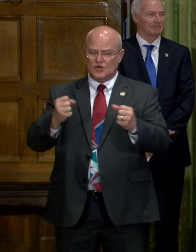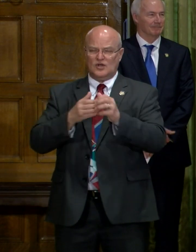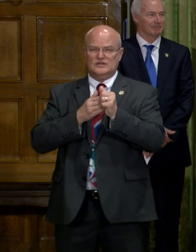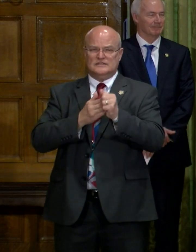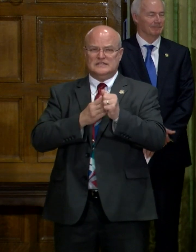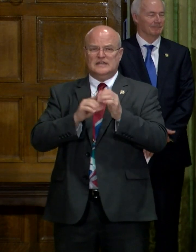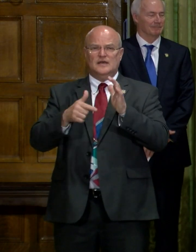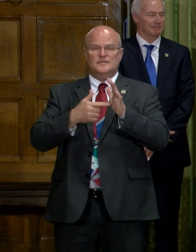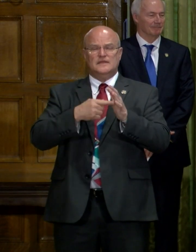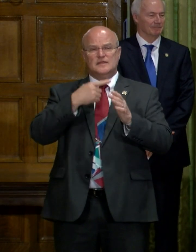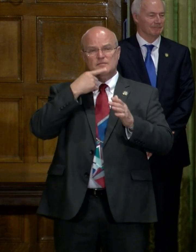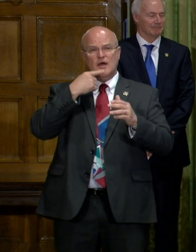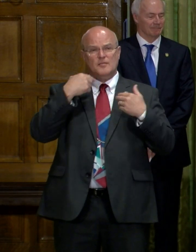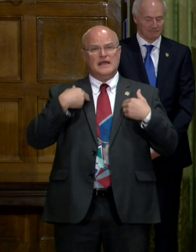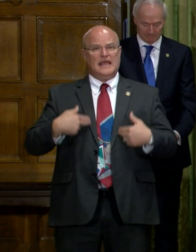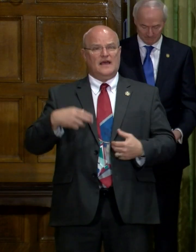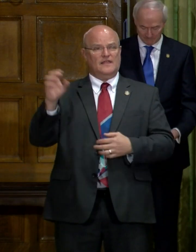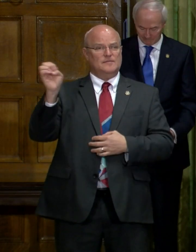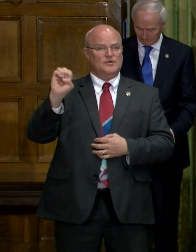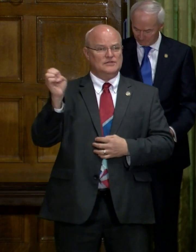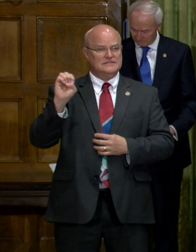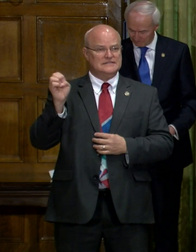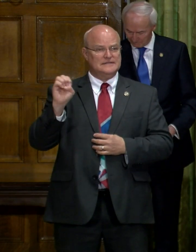leadership during this public health emergency.